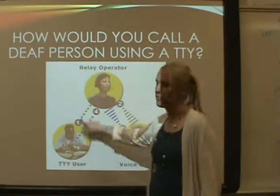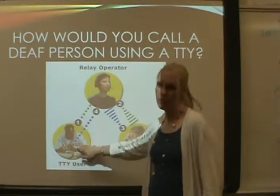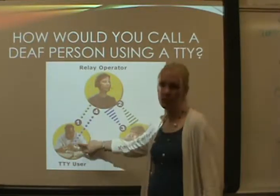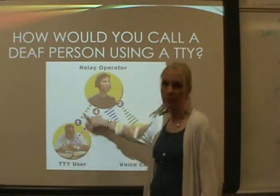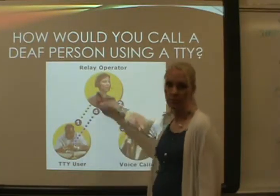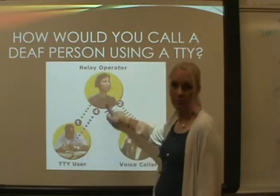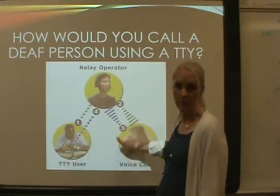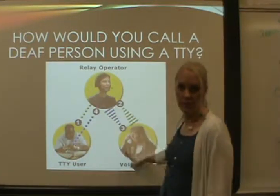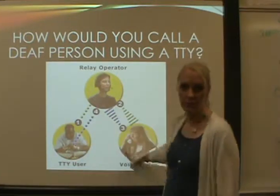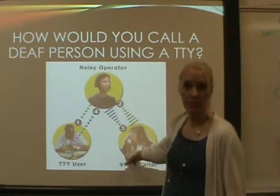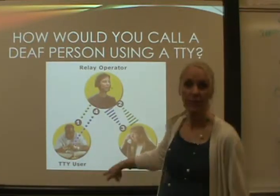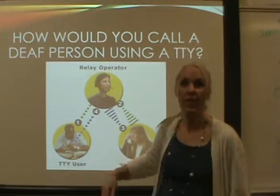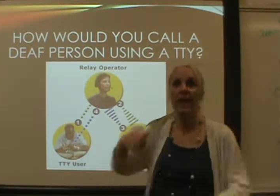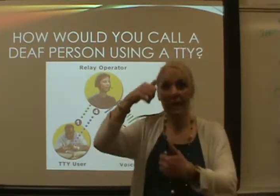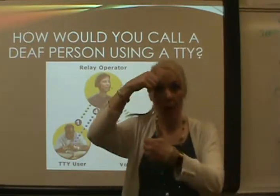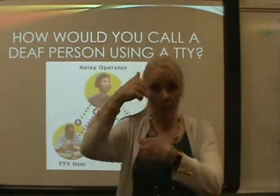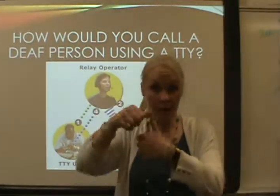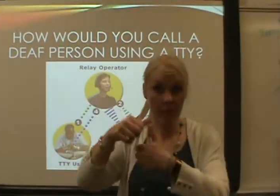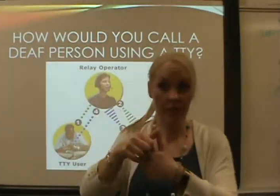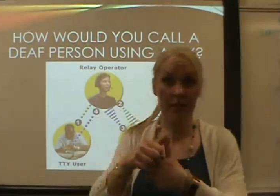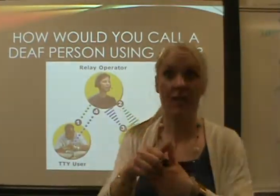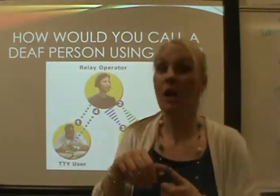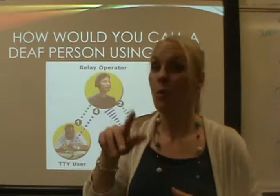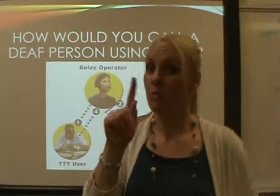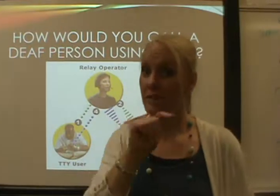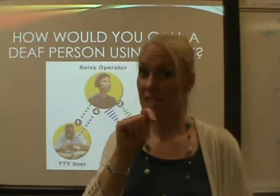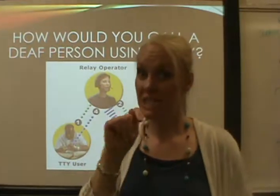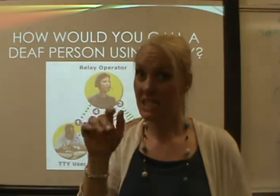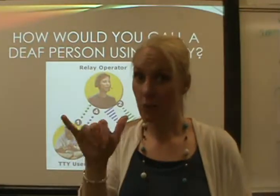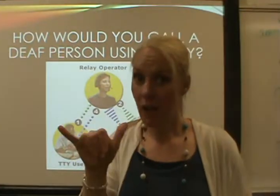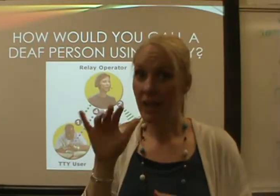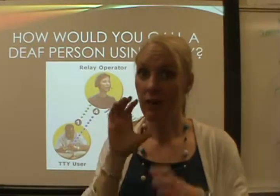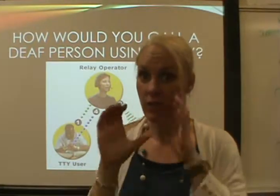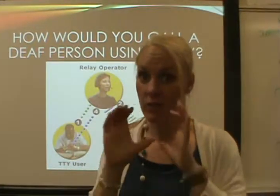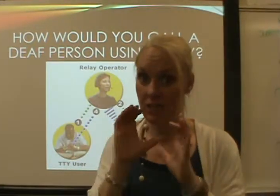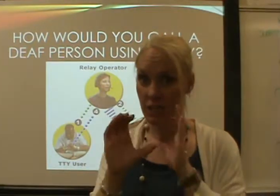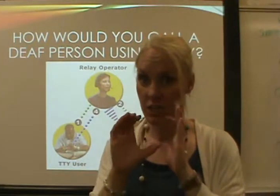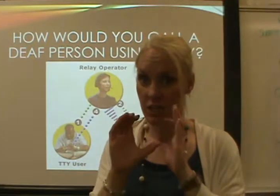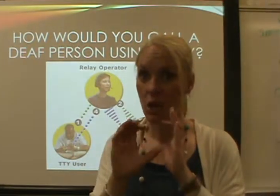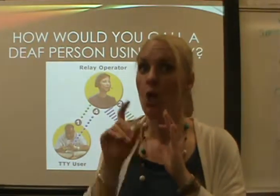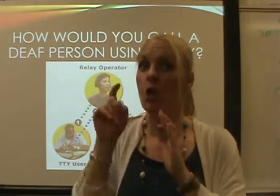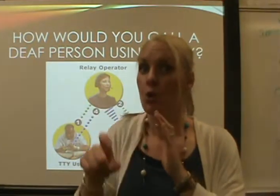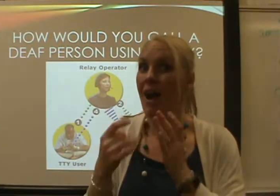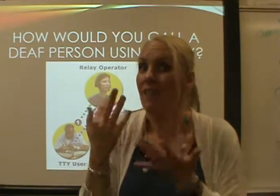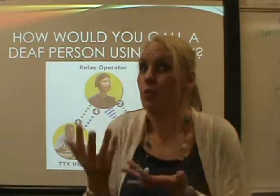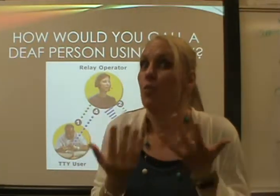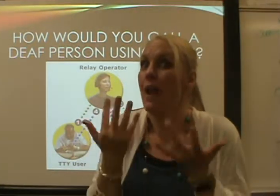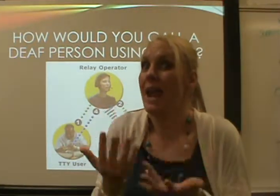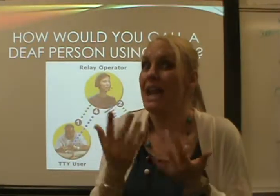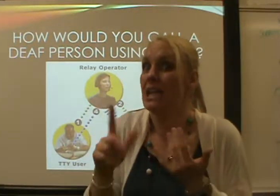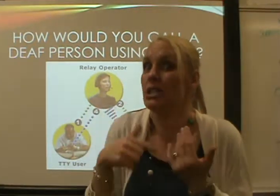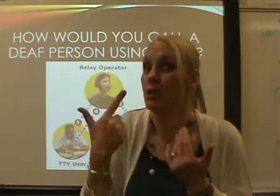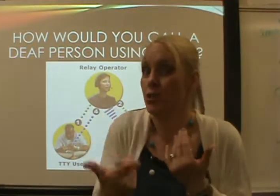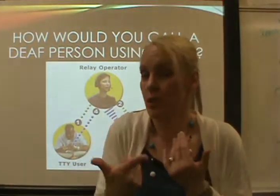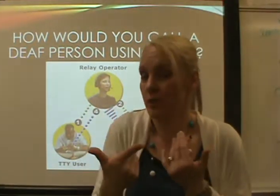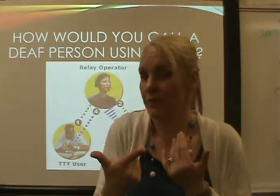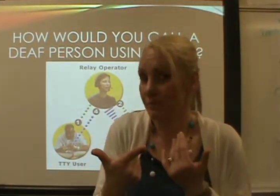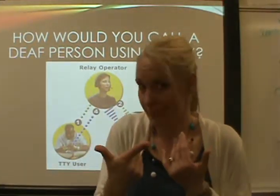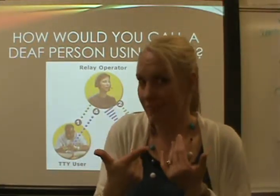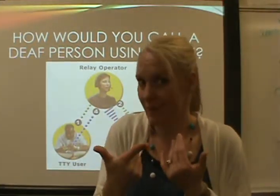do, do, do. Now remember, with the TTY conversation, you have to wait your turn,